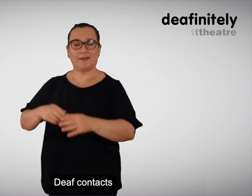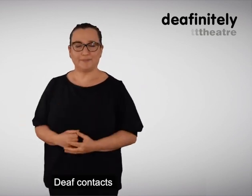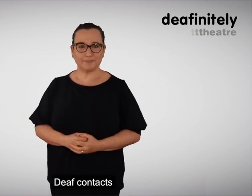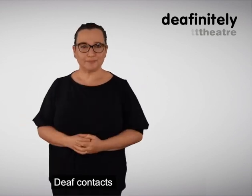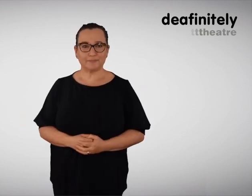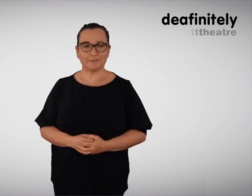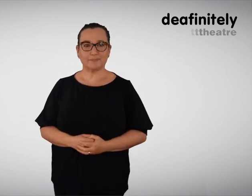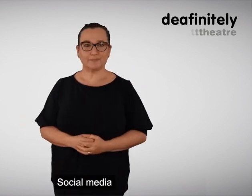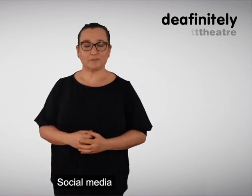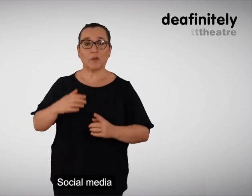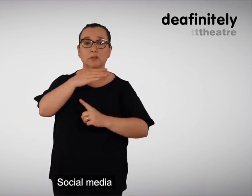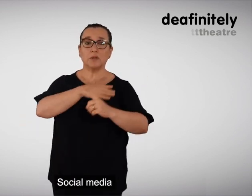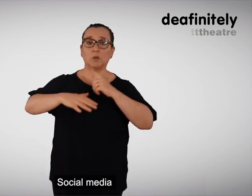And of course, social media.